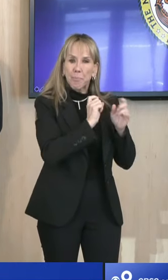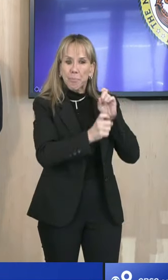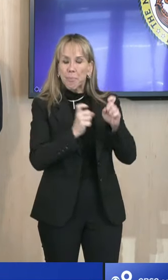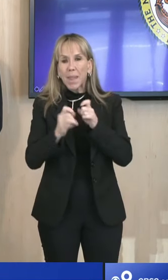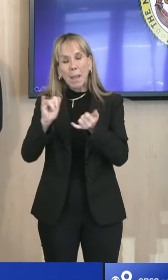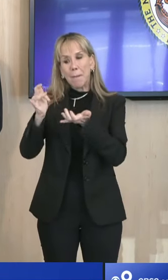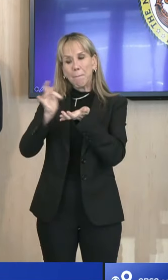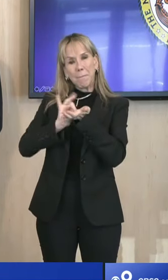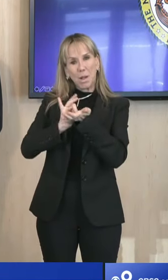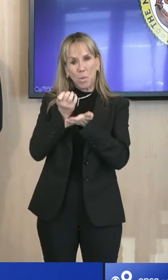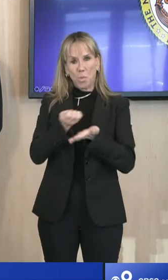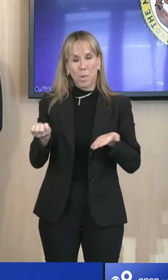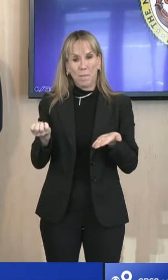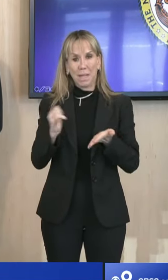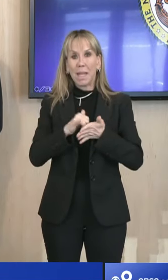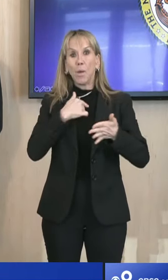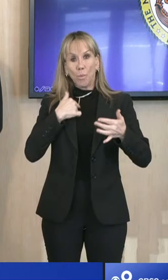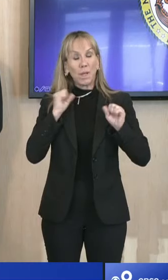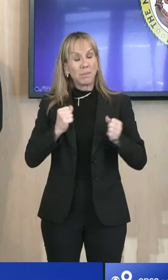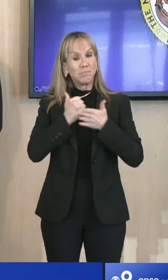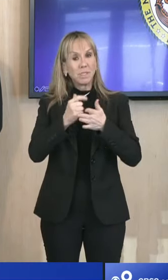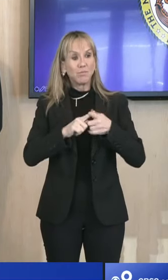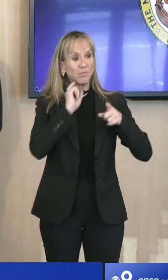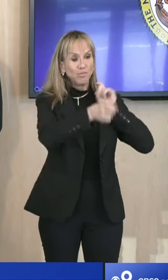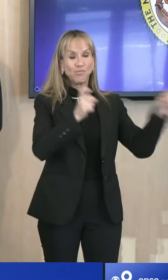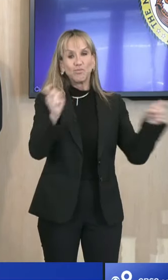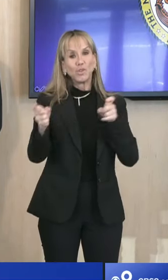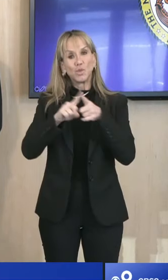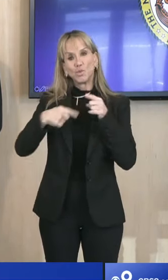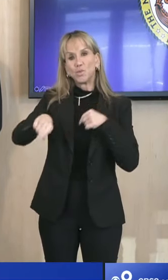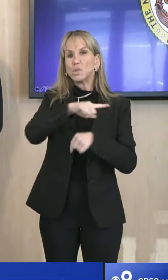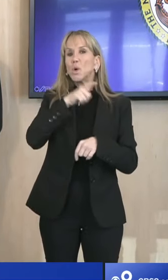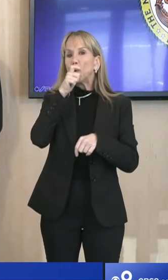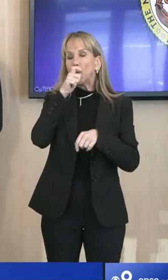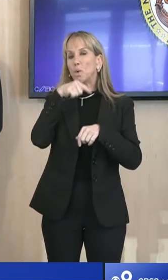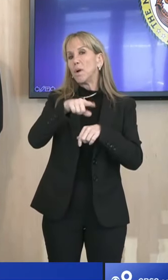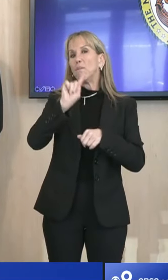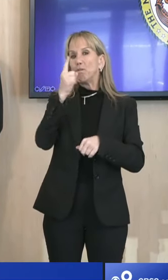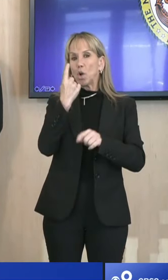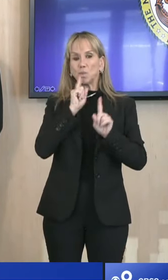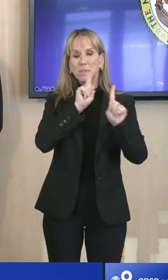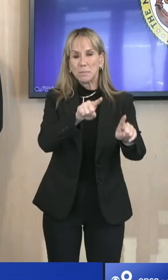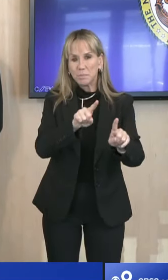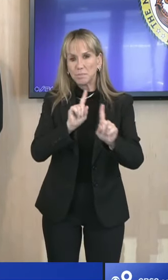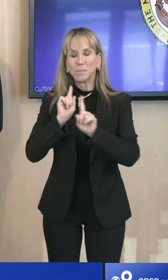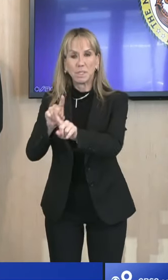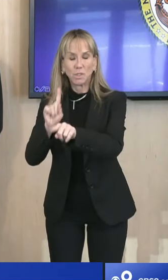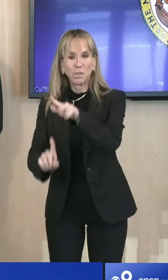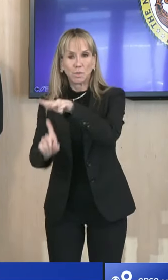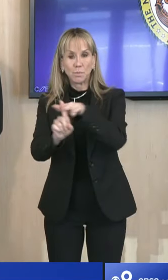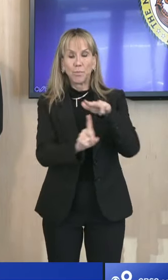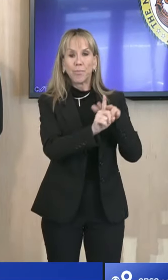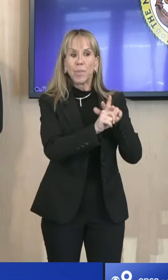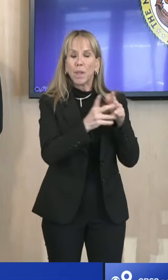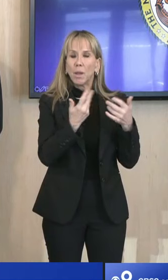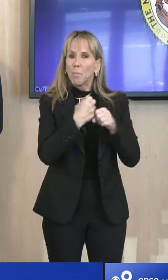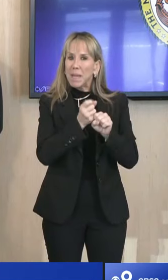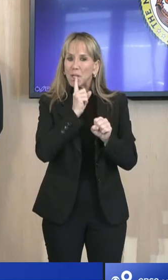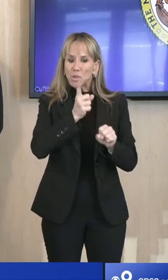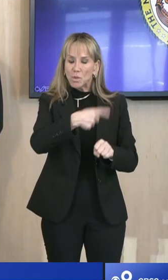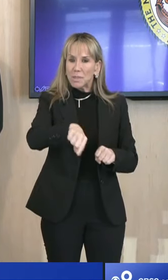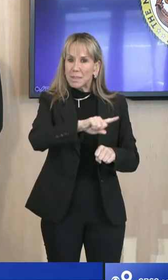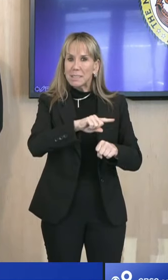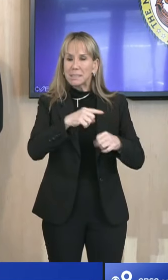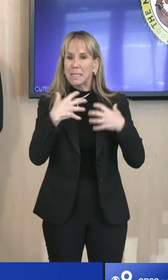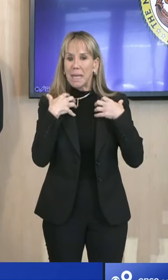our medical equipment that we can supply to our first responders. Keeping our healthcare providers protected and supplied with